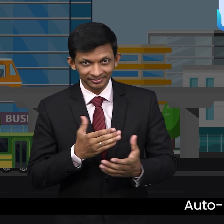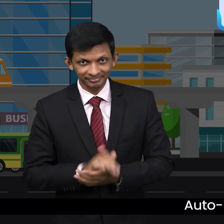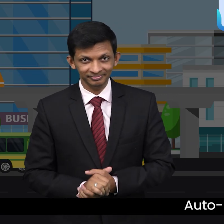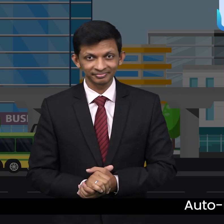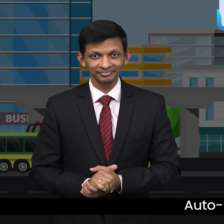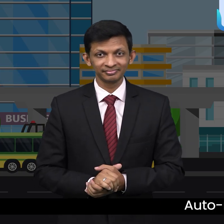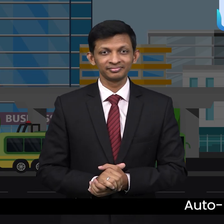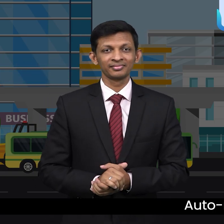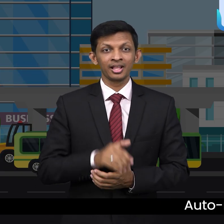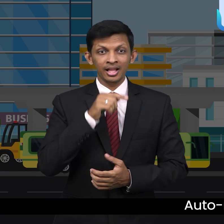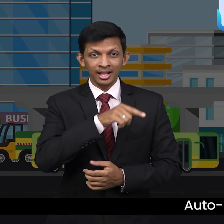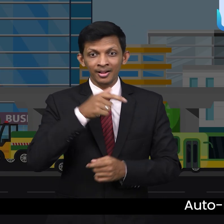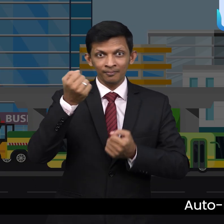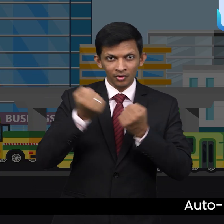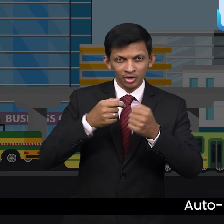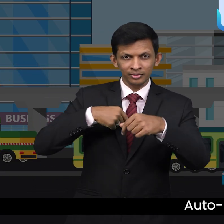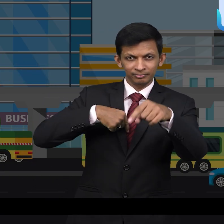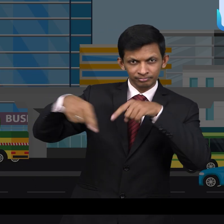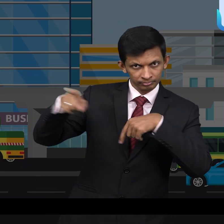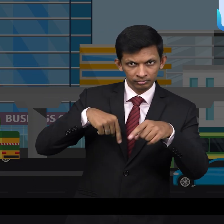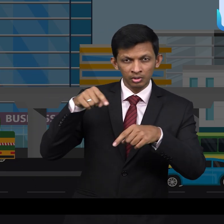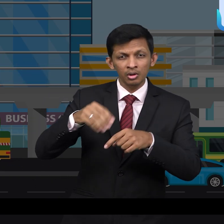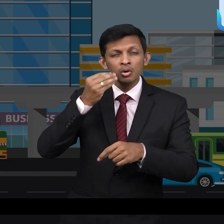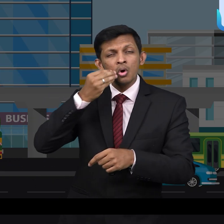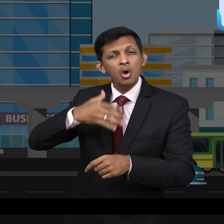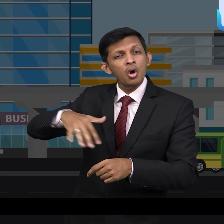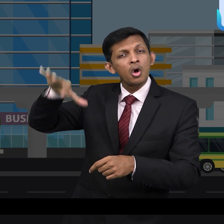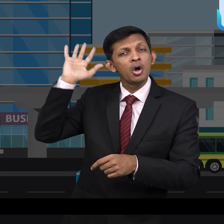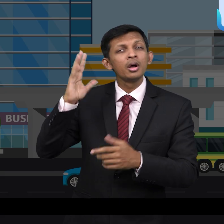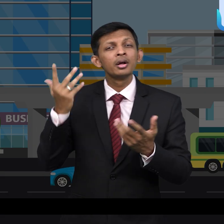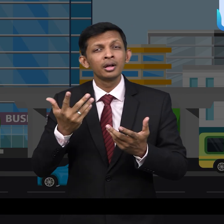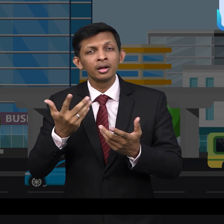motorcycles, auto rickshaws. Transport in olden days,